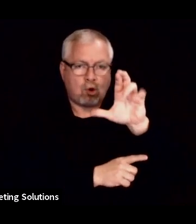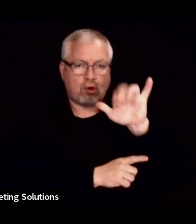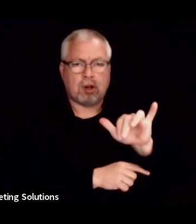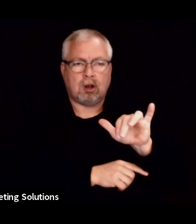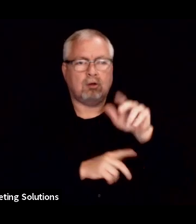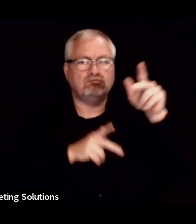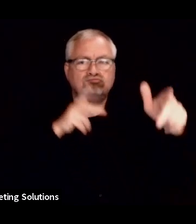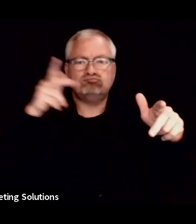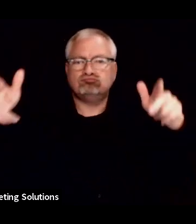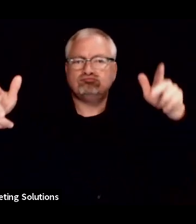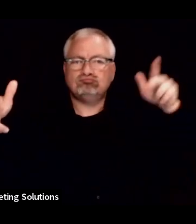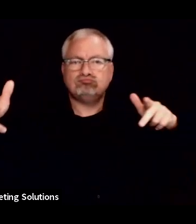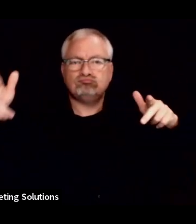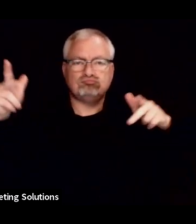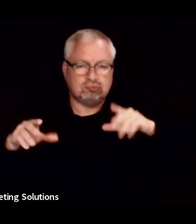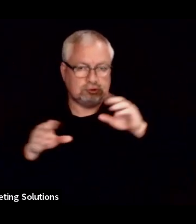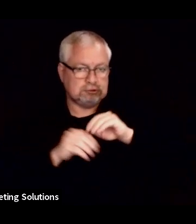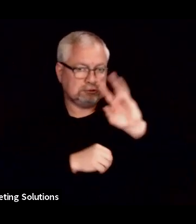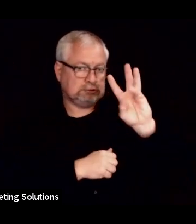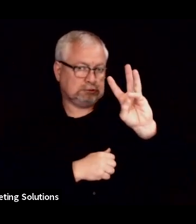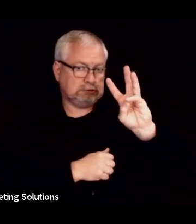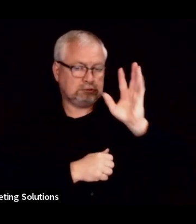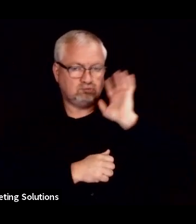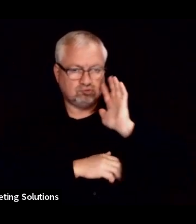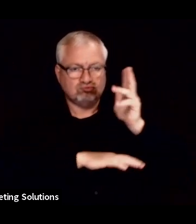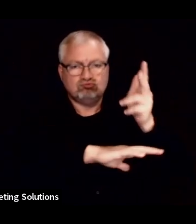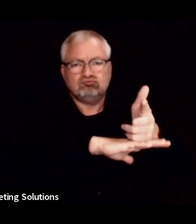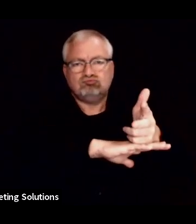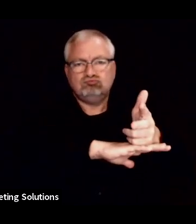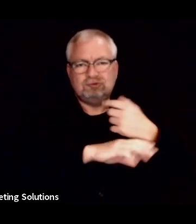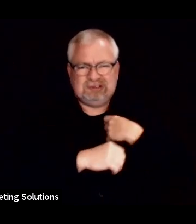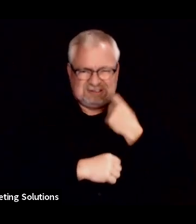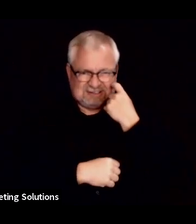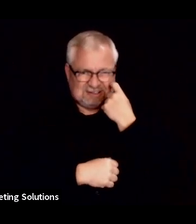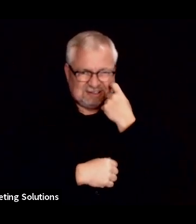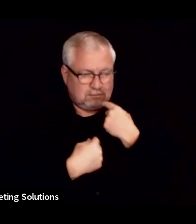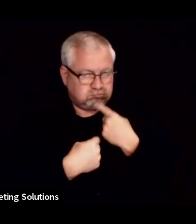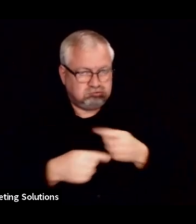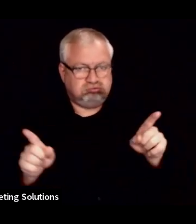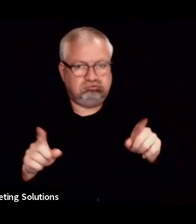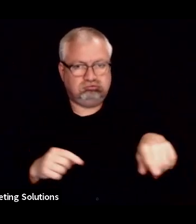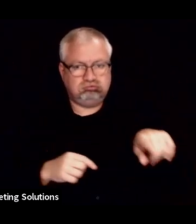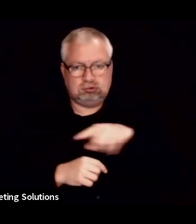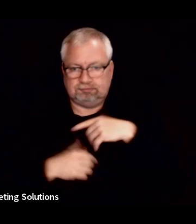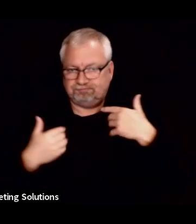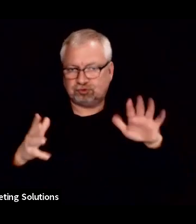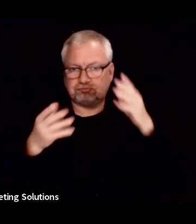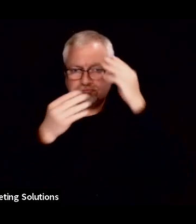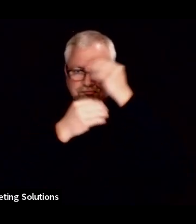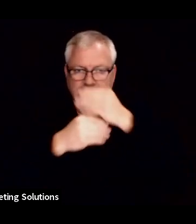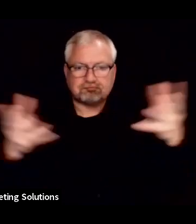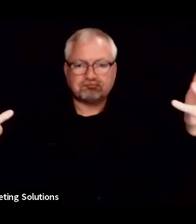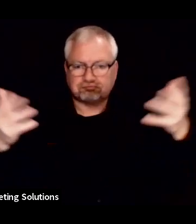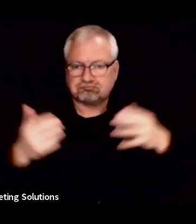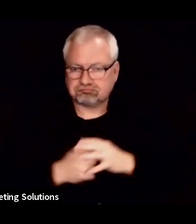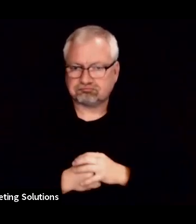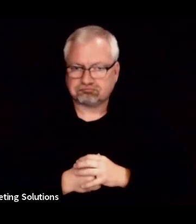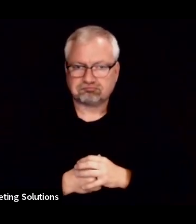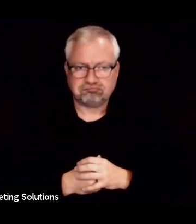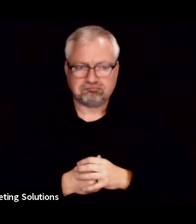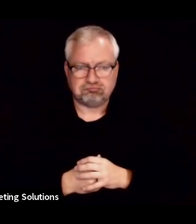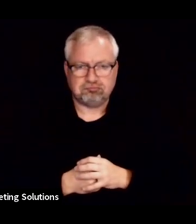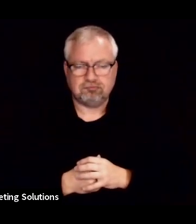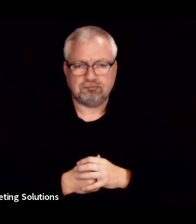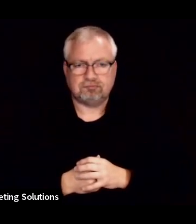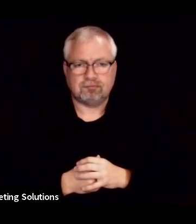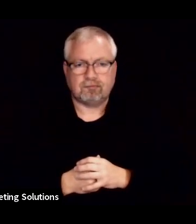out just in the last few minutes announcing this, that the Minnesota